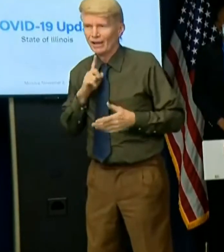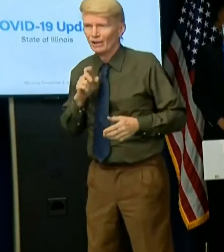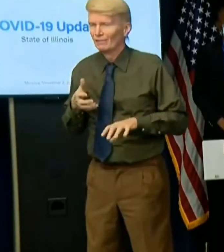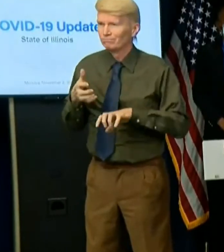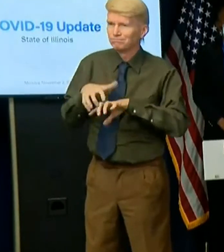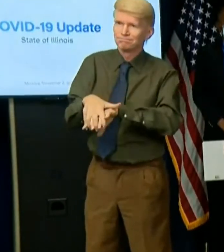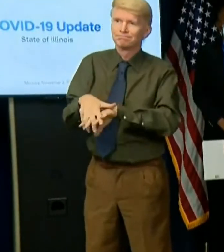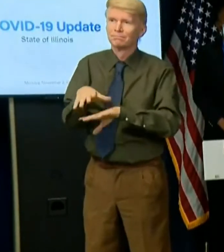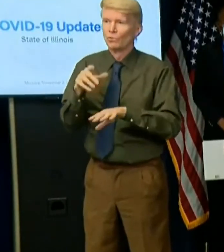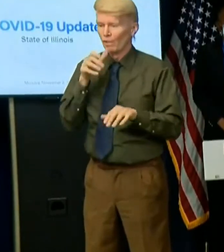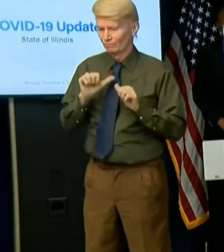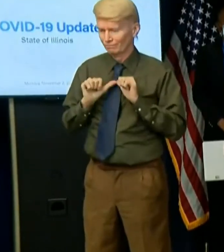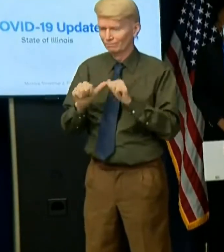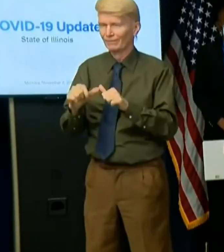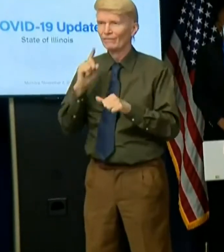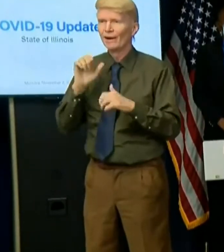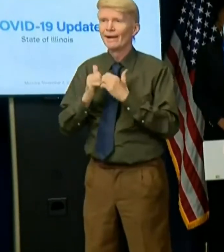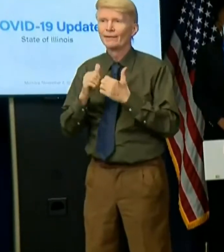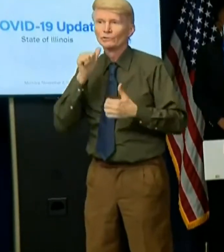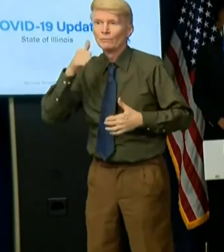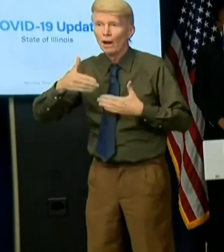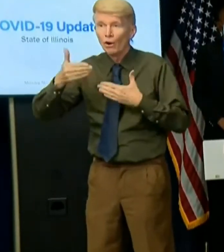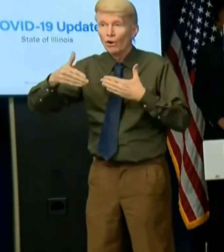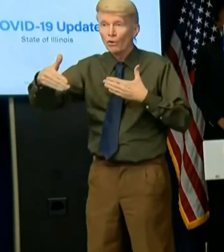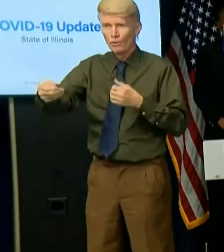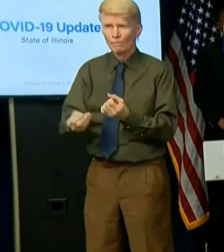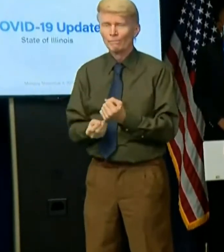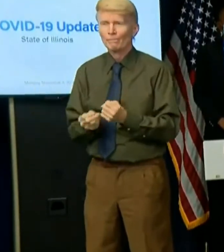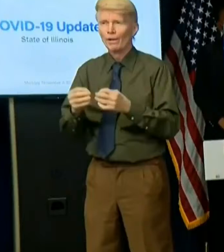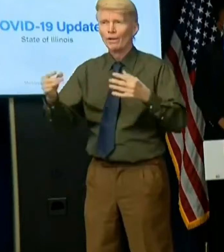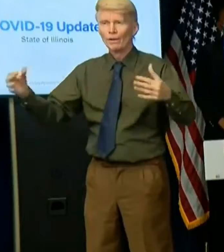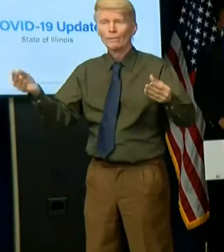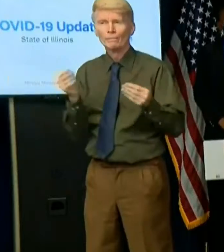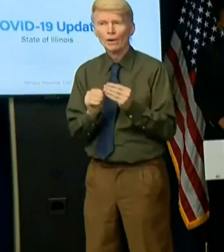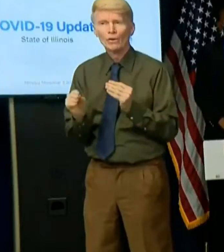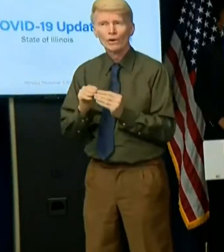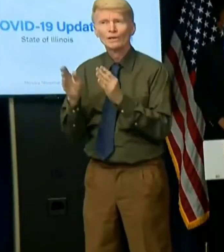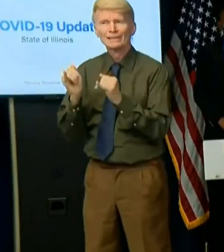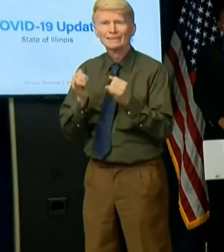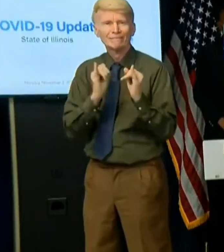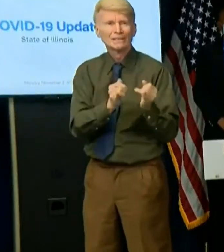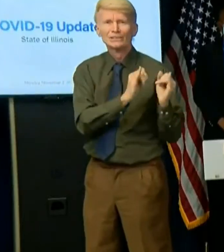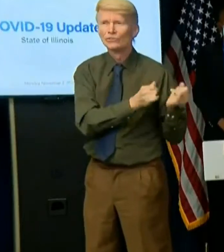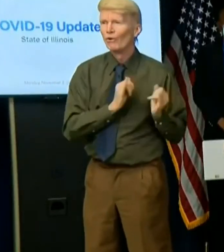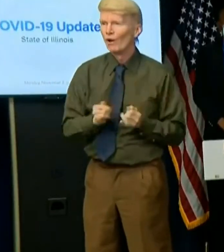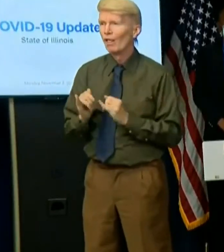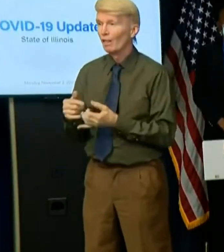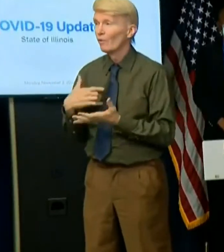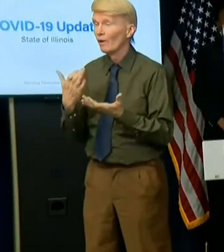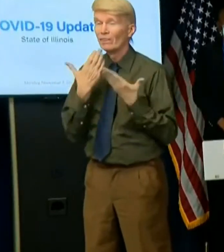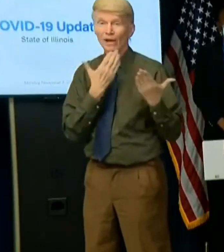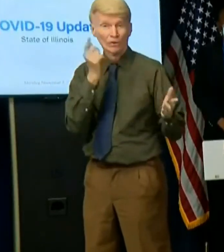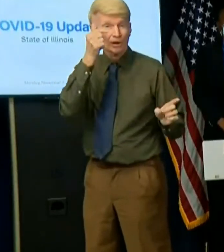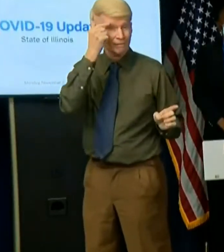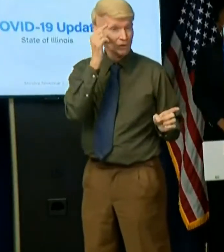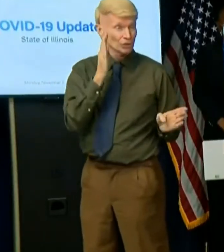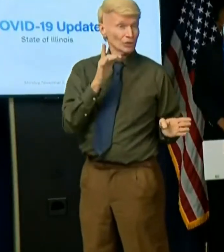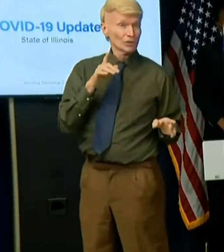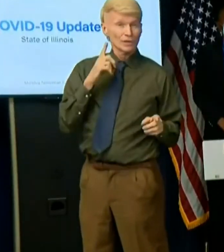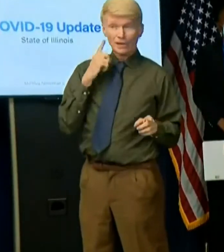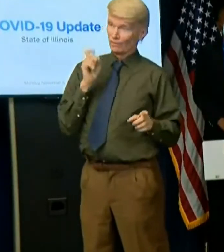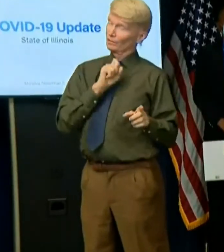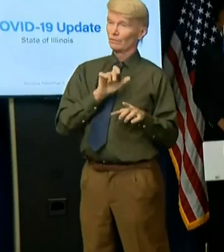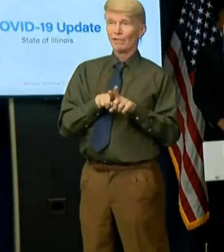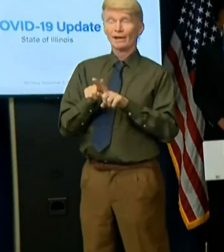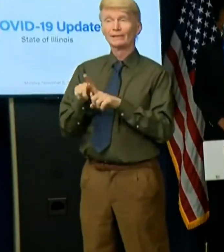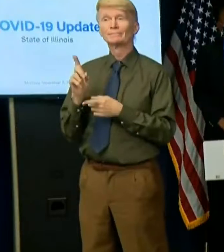going to be there for tomorrow, employing more individuals. So, Governor, I want to thank you, your administration, for supporting. As Director Guthrie said,